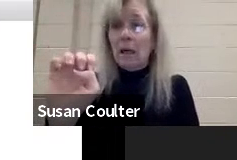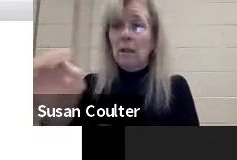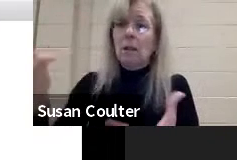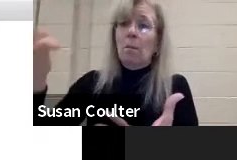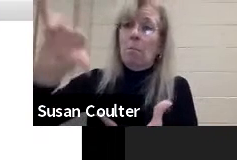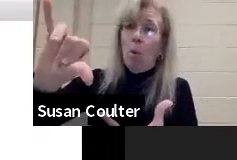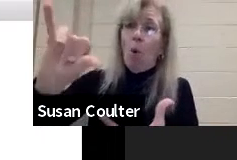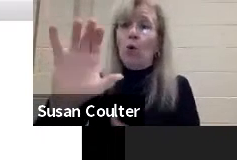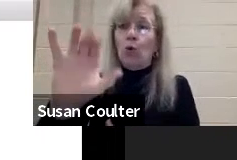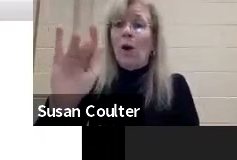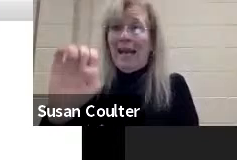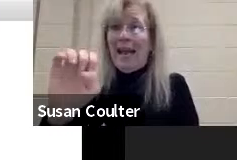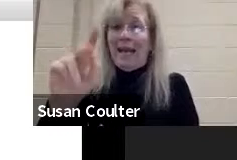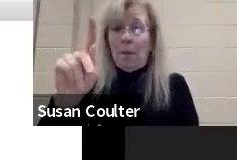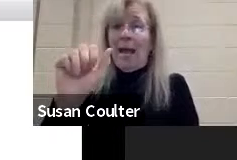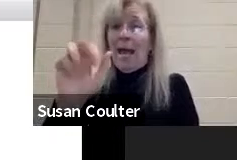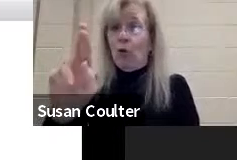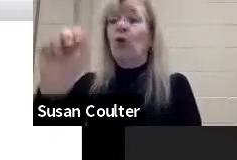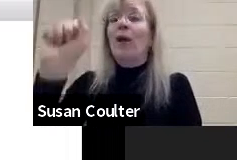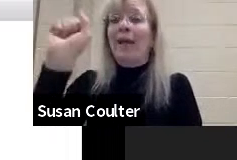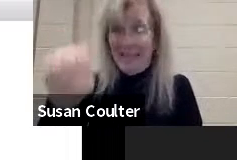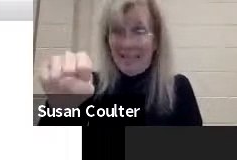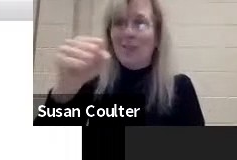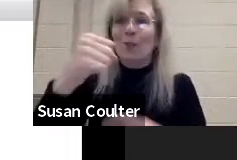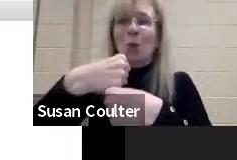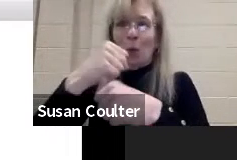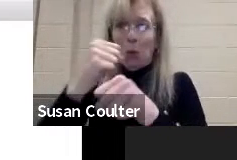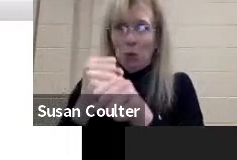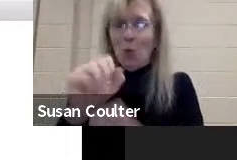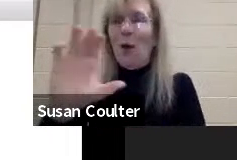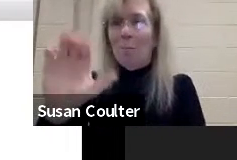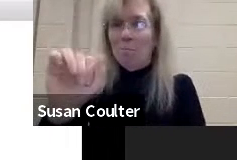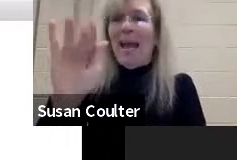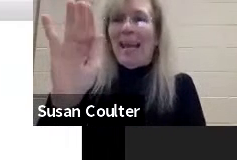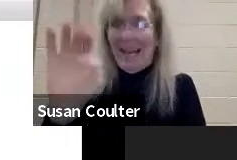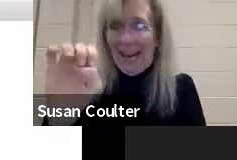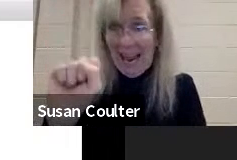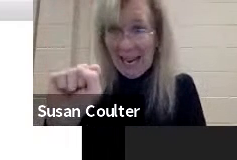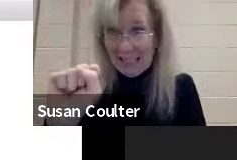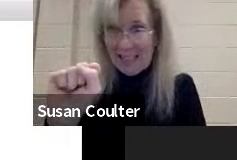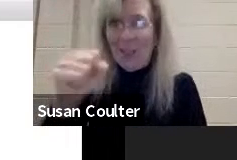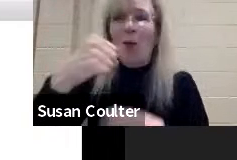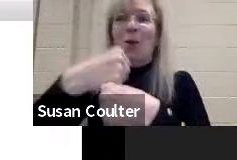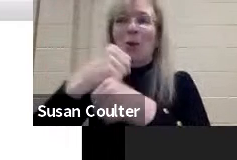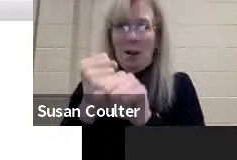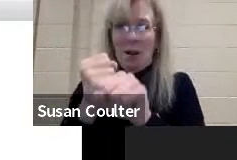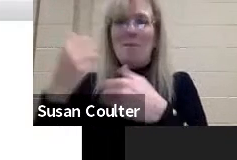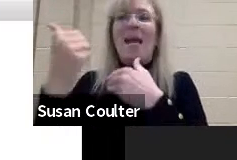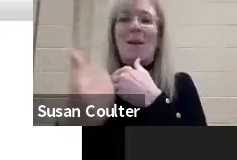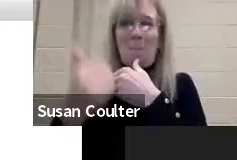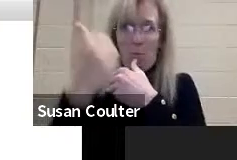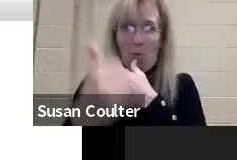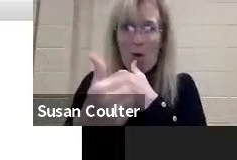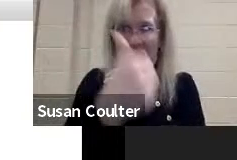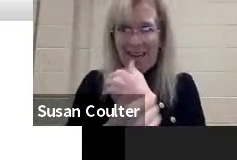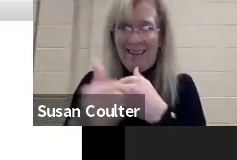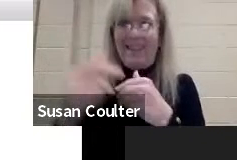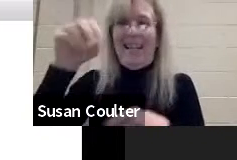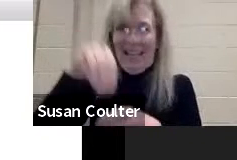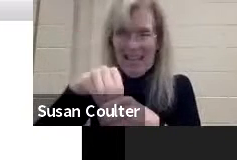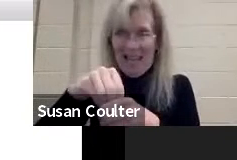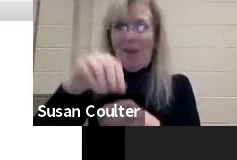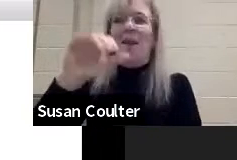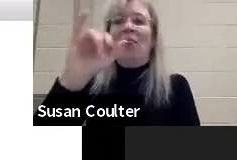cake. Pour your cake batter. Yes, you can make cakes, you can make